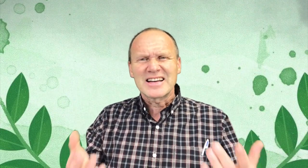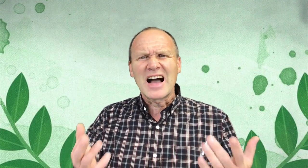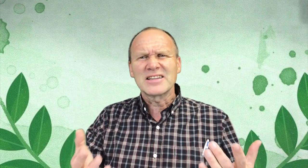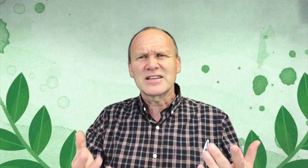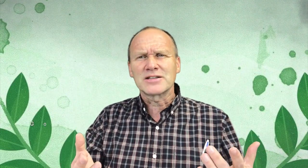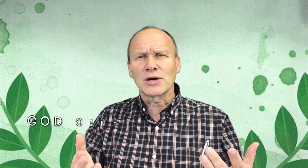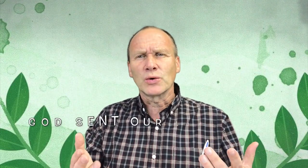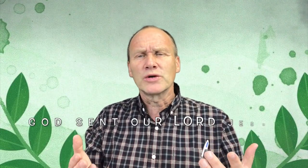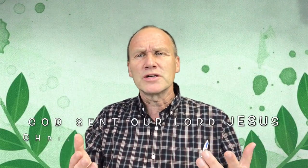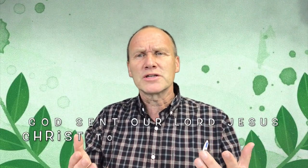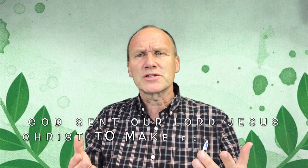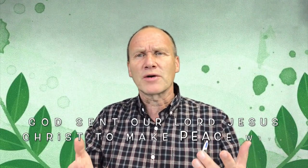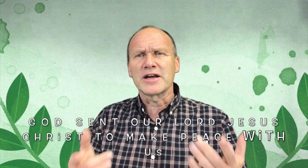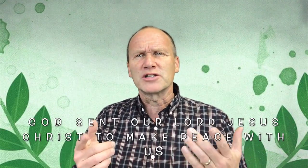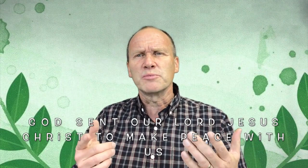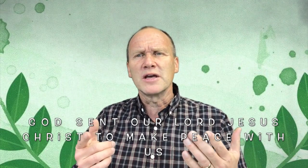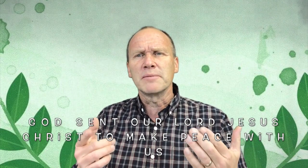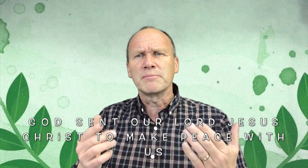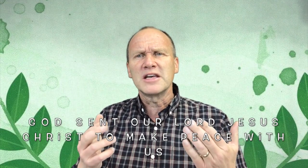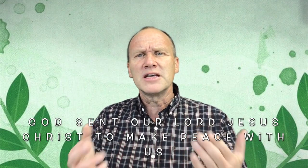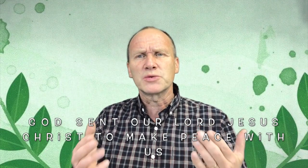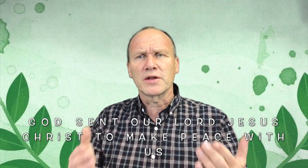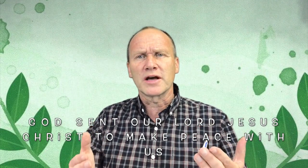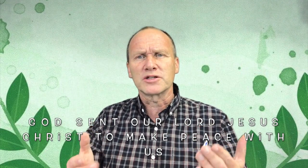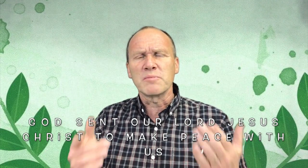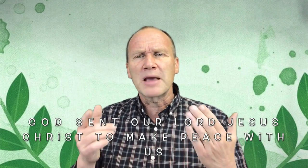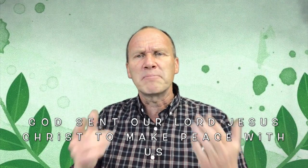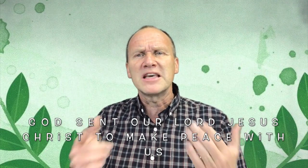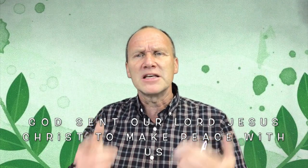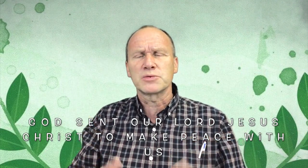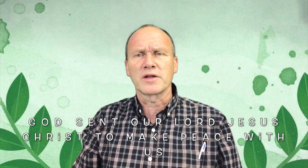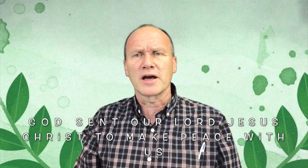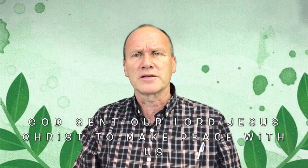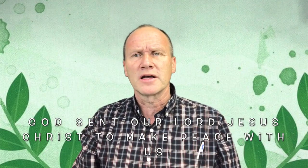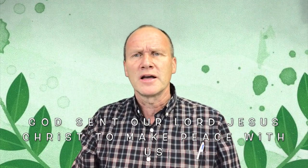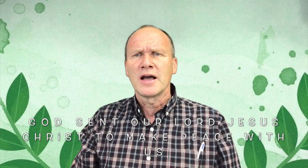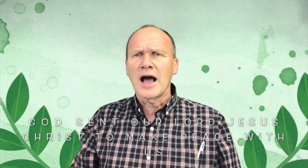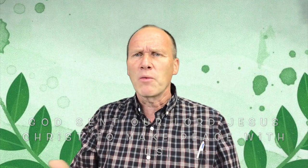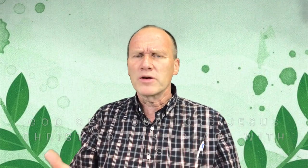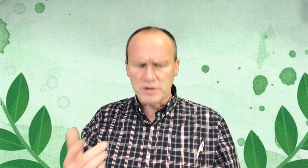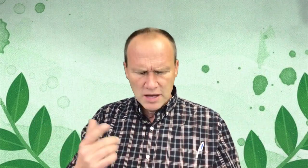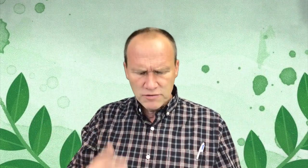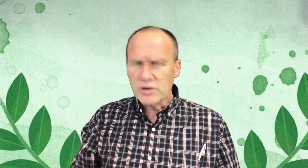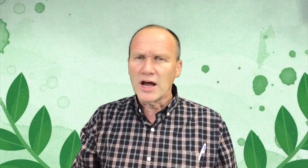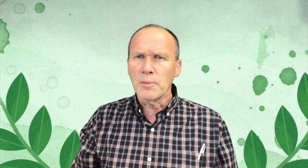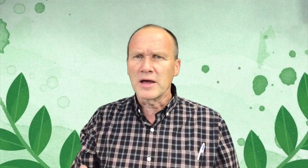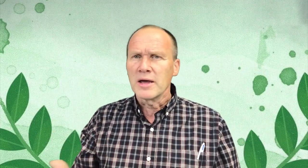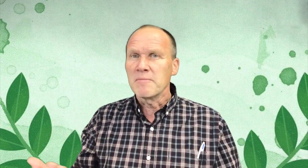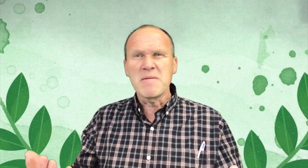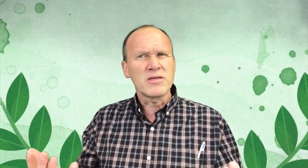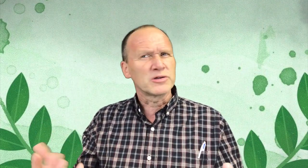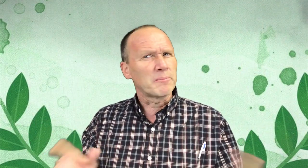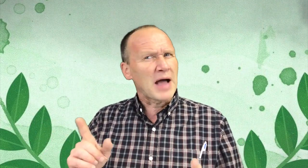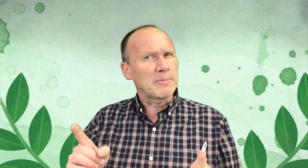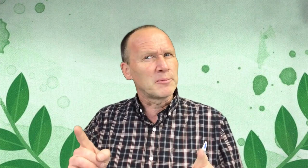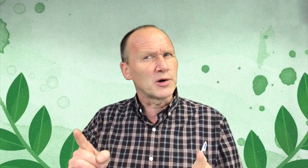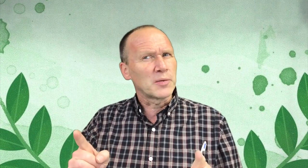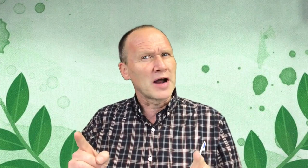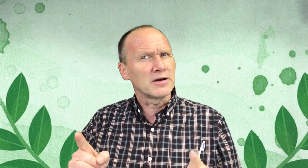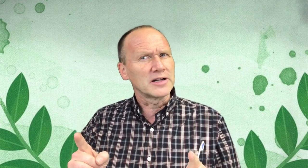God sent our Lord Jesus Christ to be at peace with us, to make peace with us. I wondered if you could help me. Maybe there's a Bible bird around here. Let's